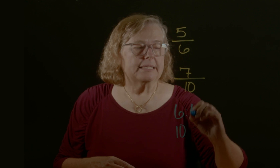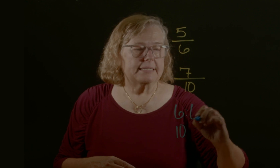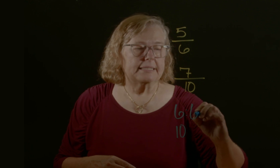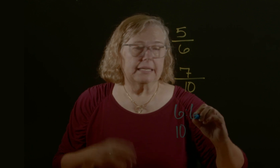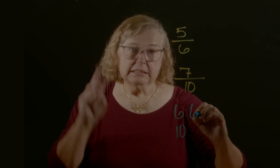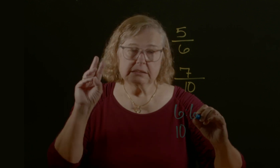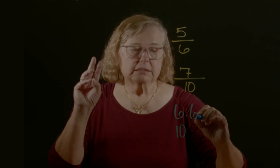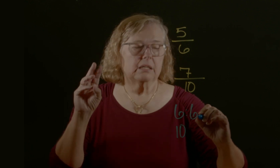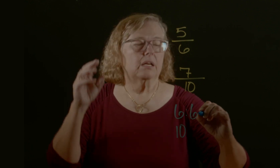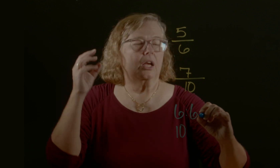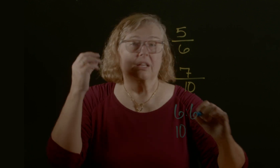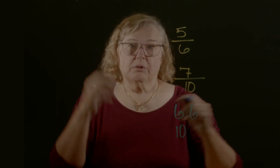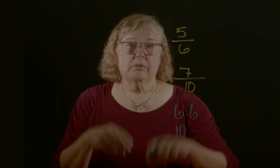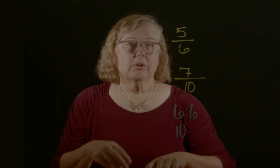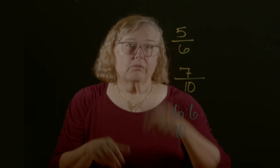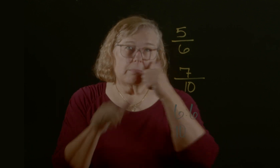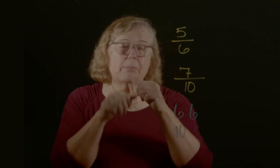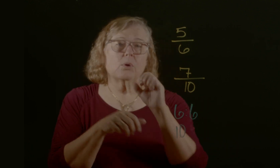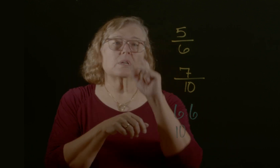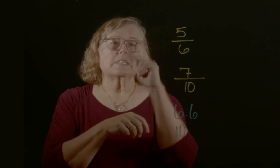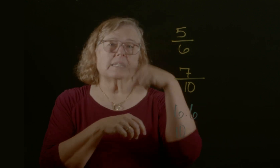Six. Remember, we can use skip counting,